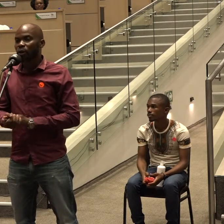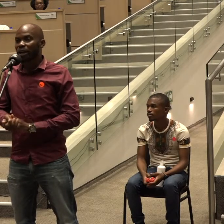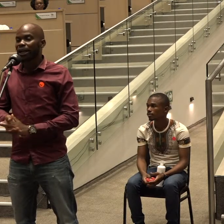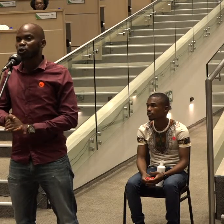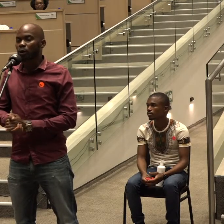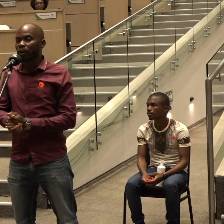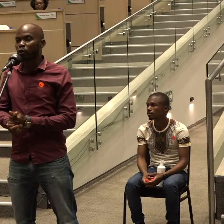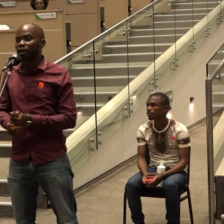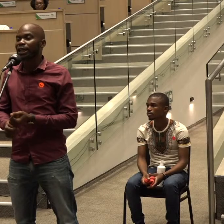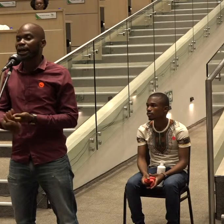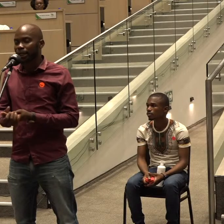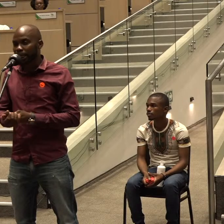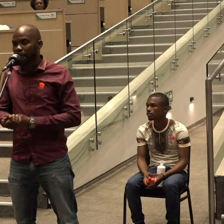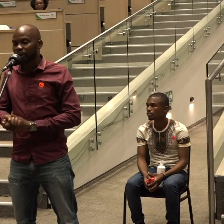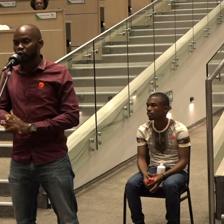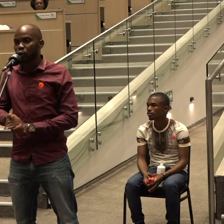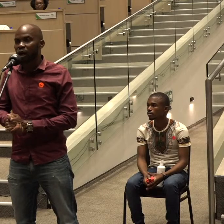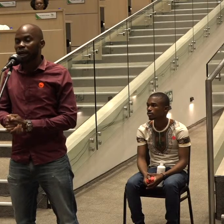s